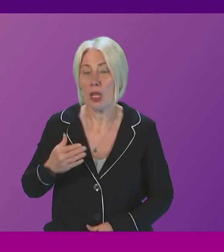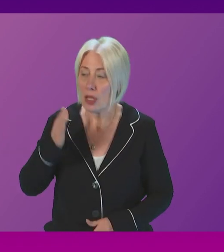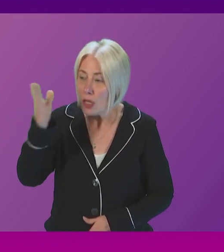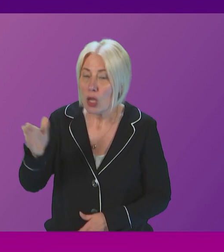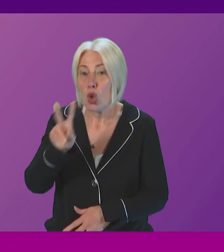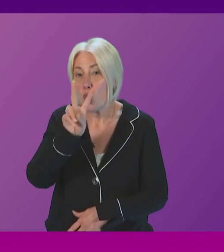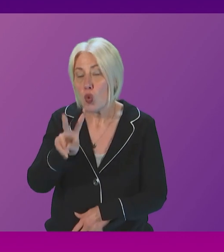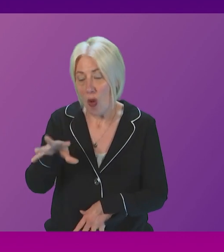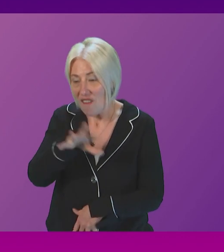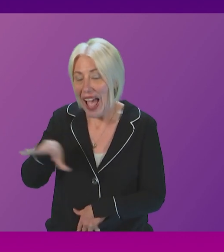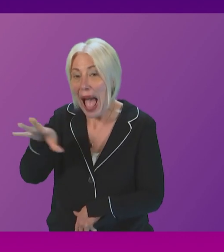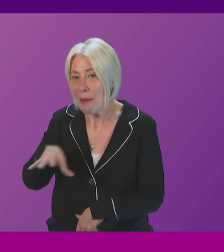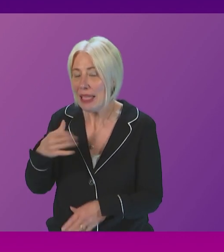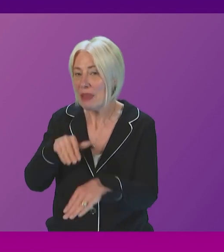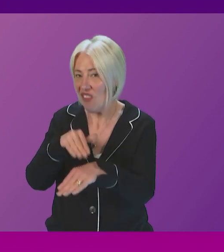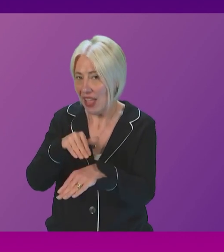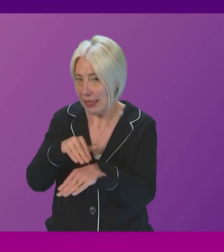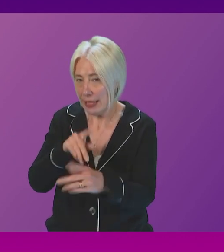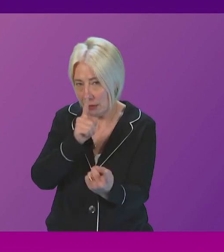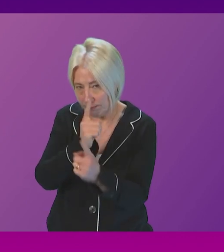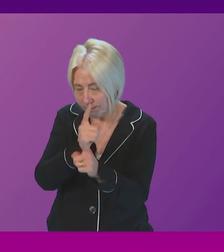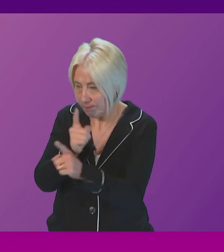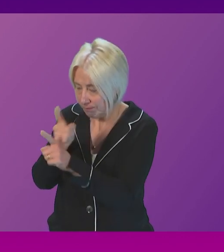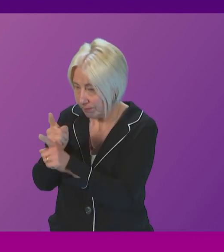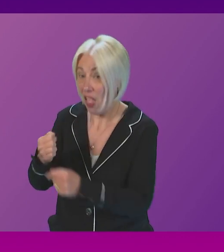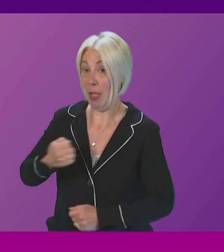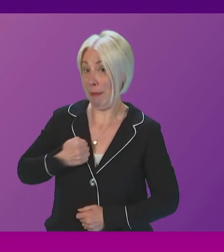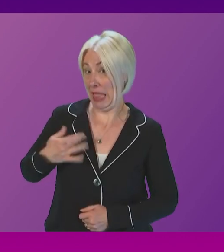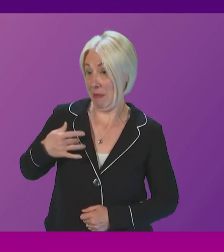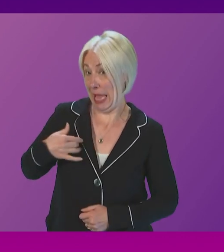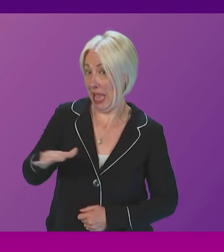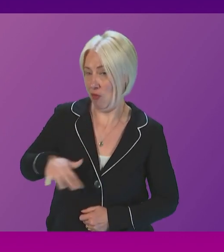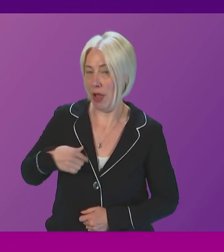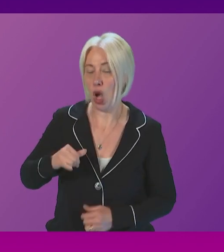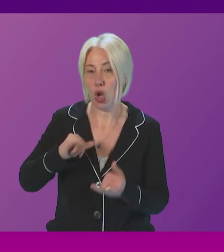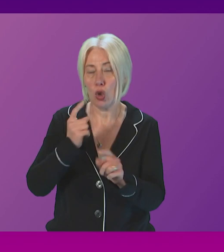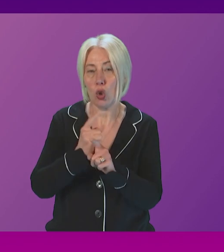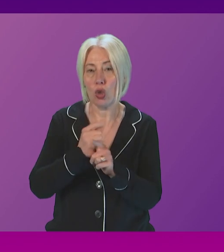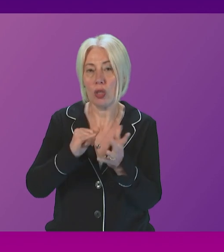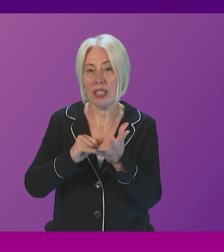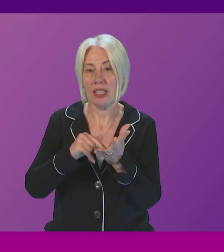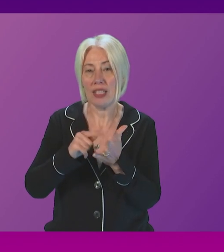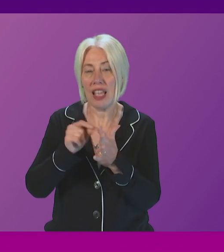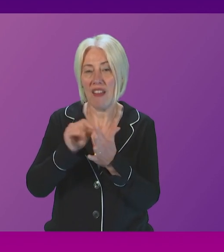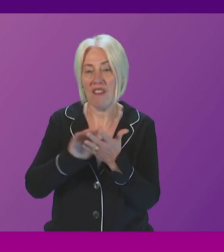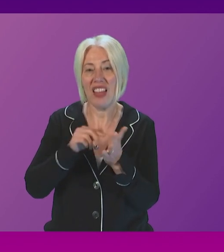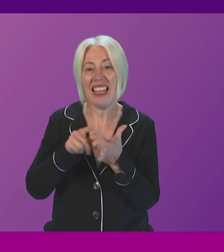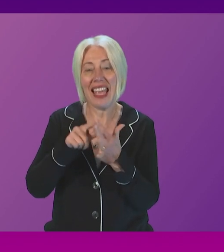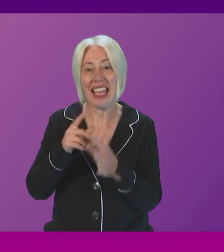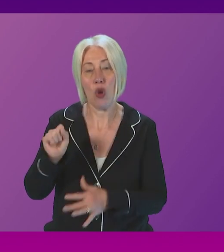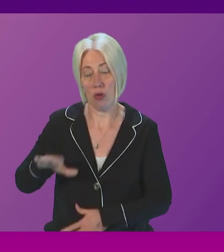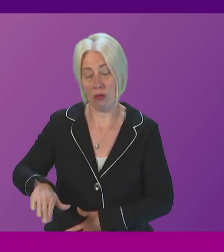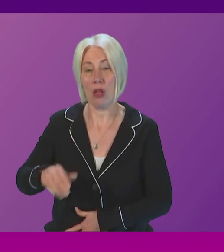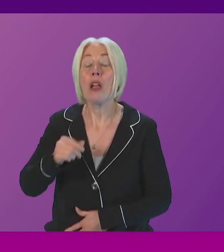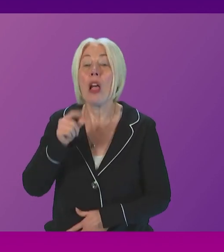speak to two families that have been affected in my constituency. I spoke to Stephanie, who's a mother to Rory.